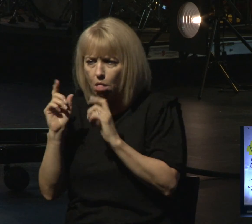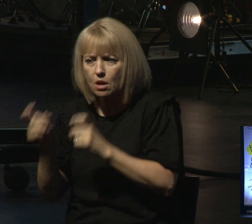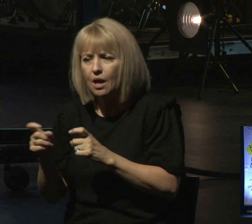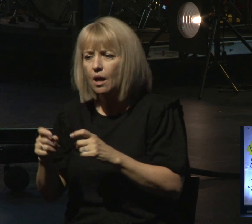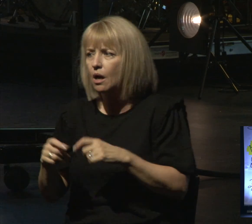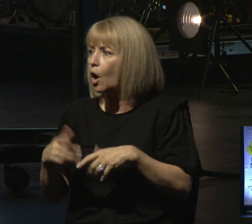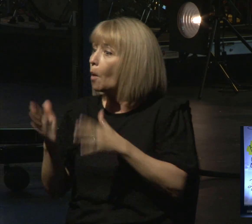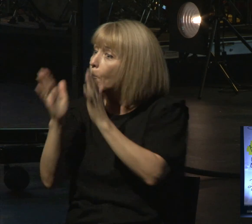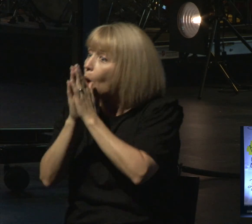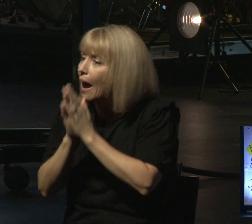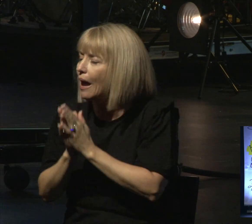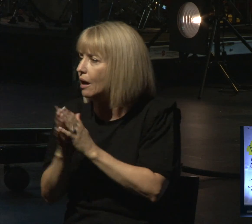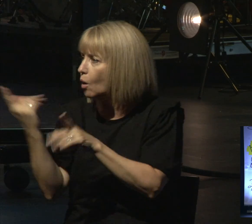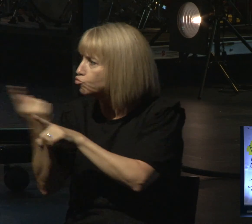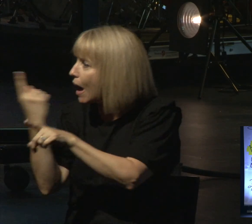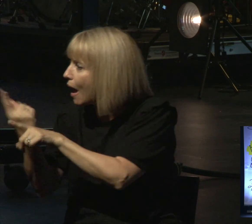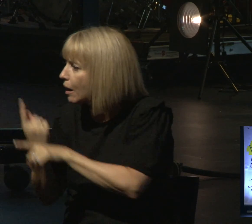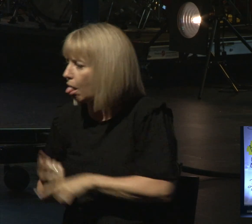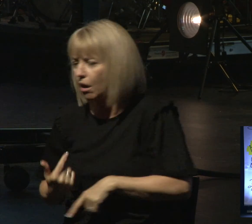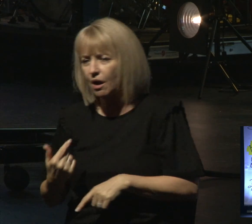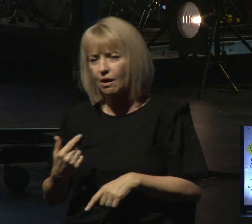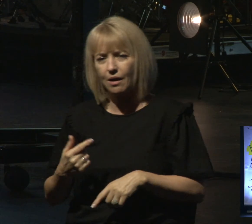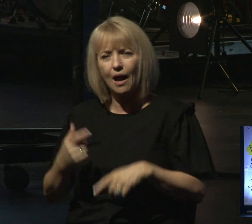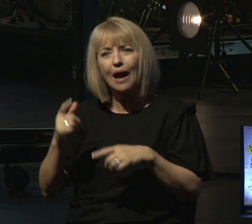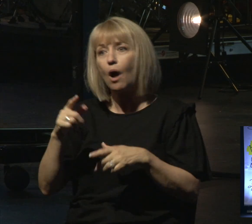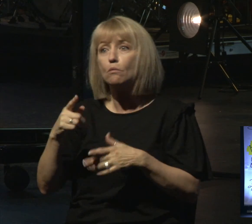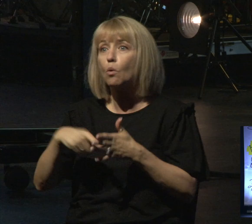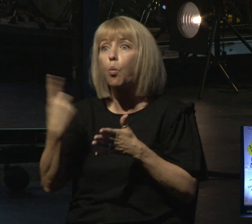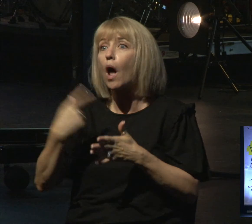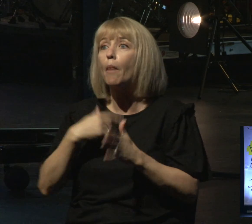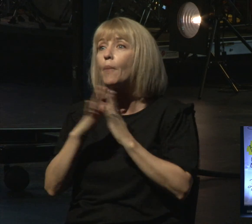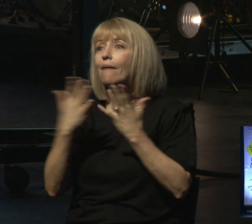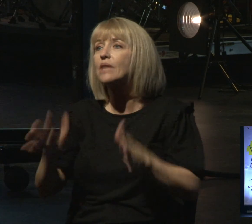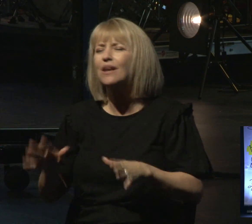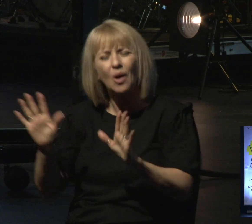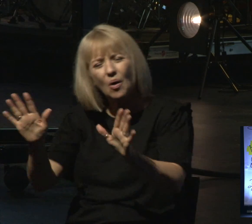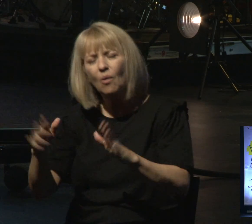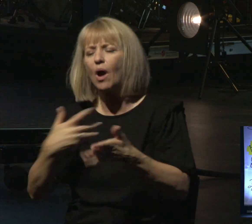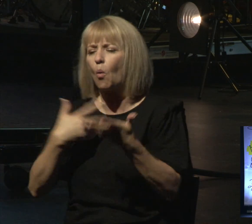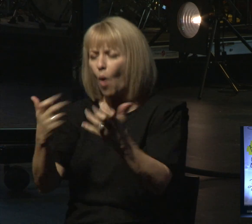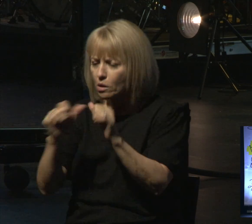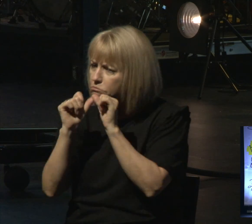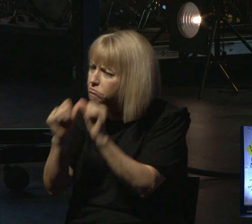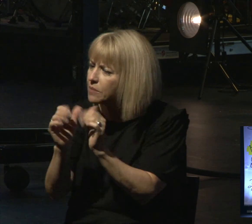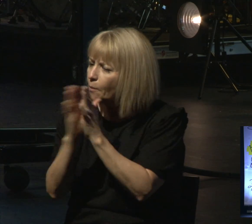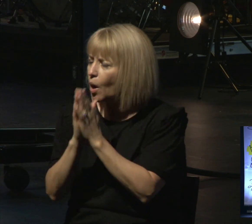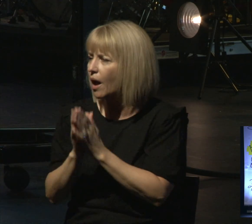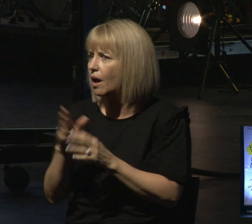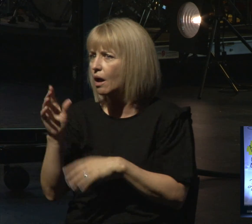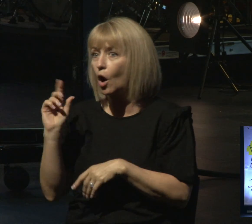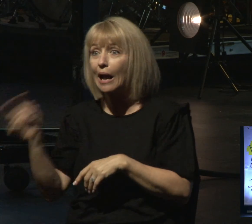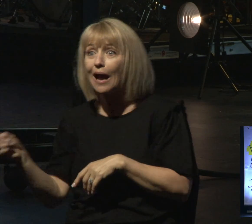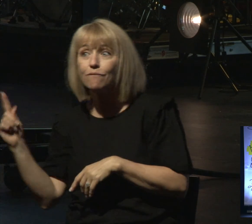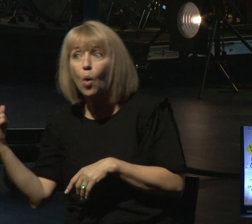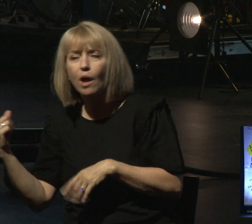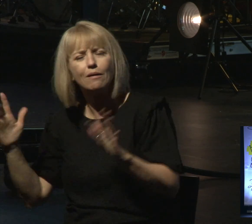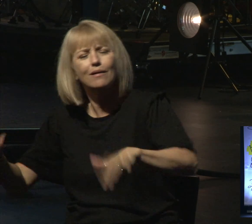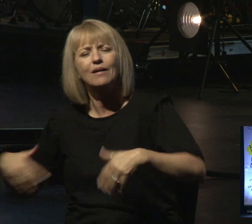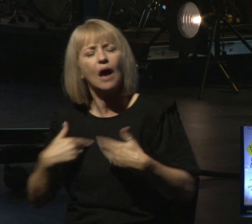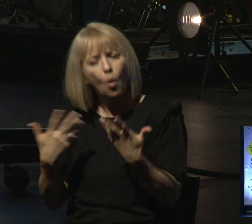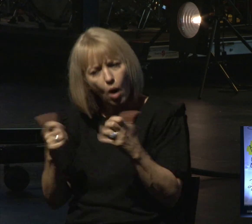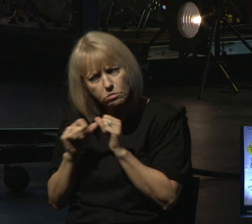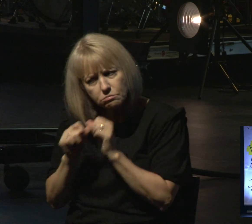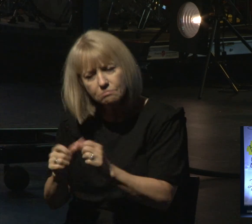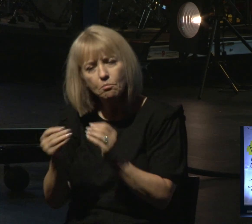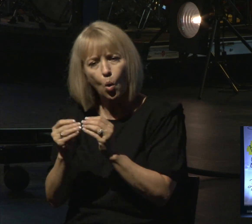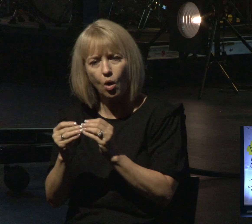regularly for our city. I haven't been giving. I only give once in a while. And so today I'm going to commit to starting to give regularly. And then put